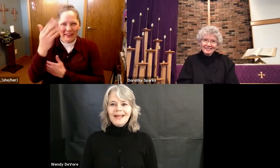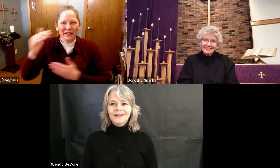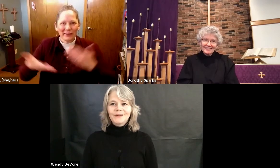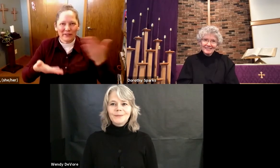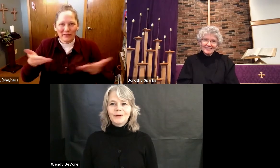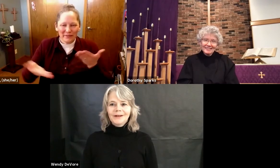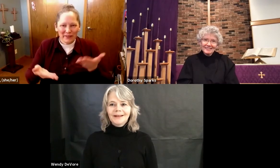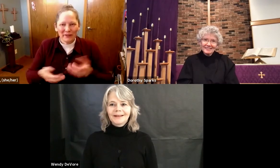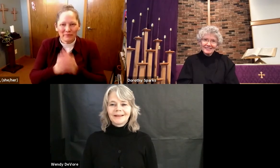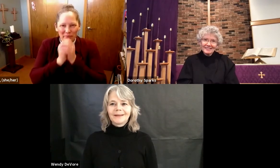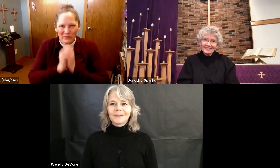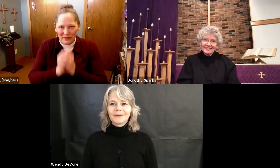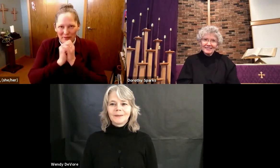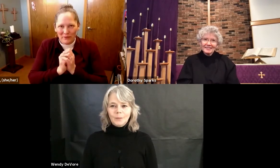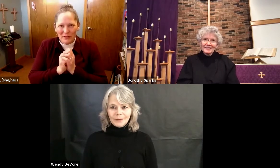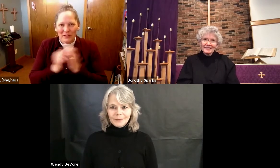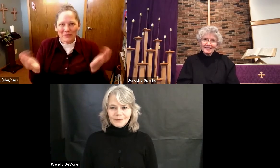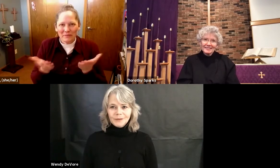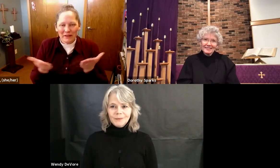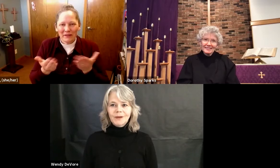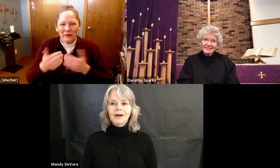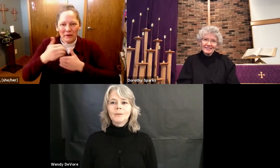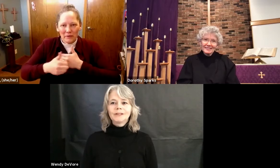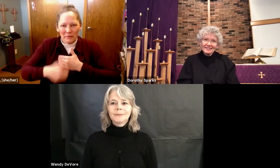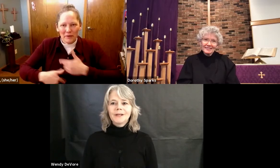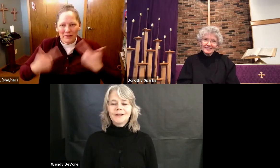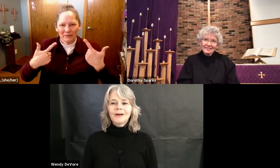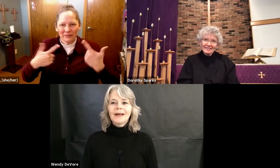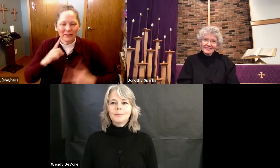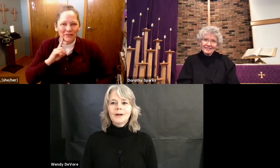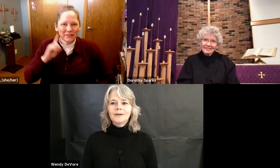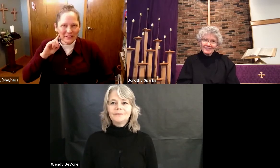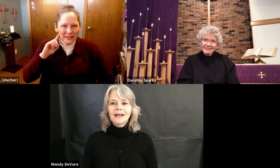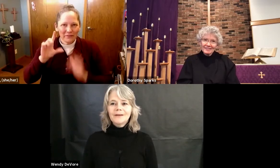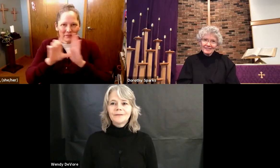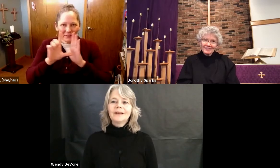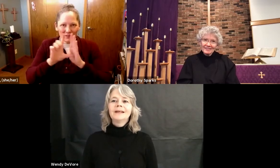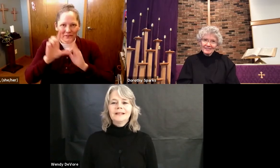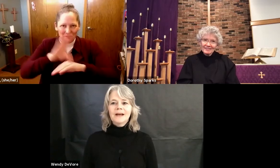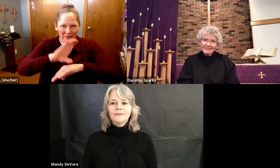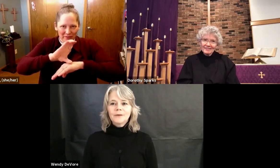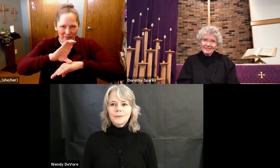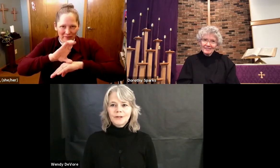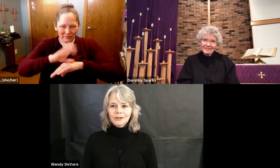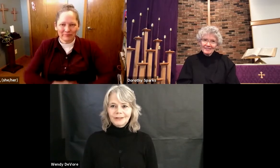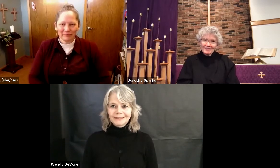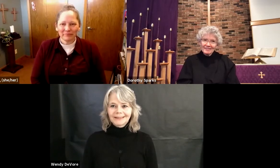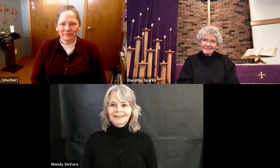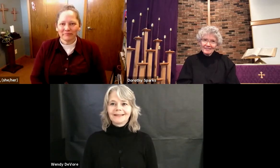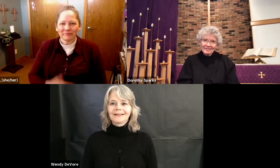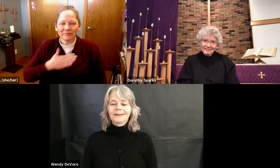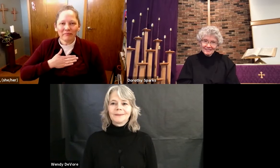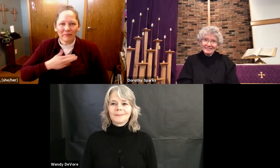Hello and good morning. Welcome to our worship here at Bread of Life, Deaf Lutheran